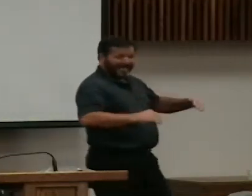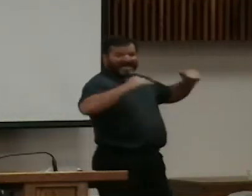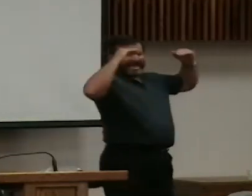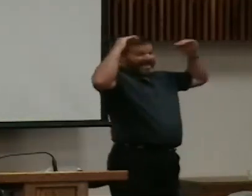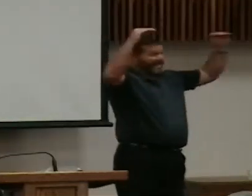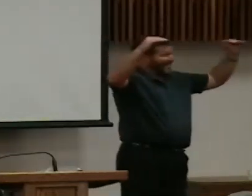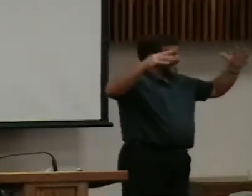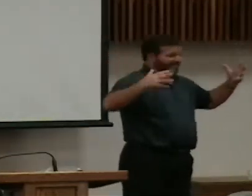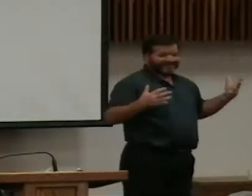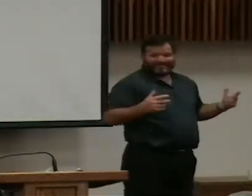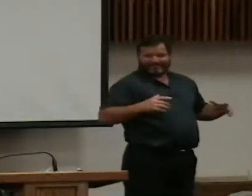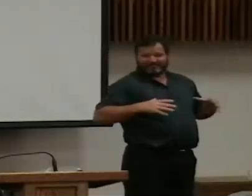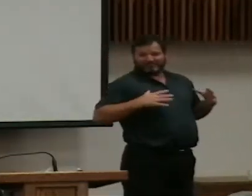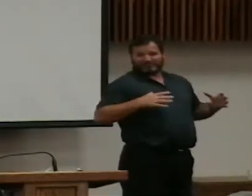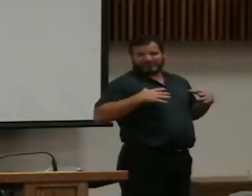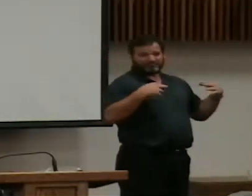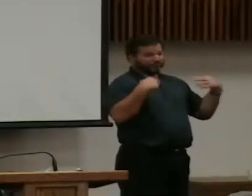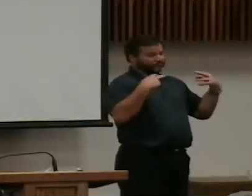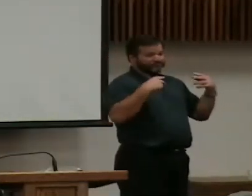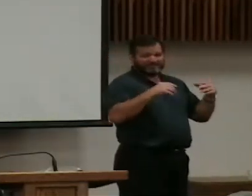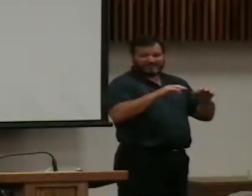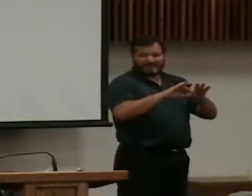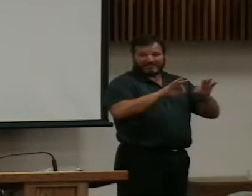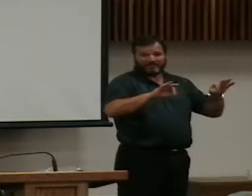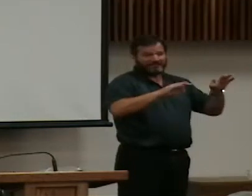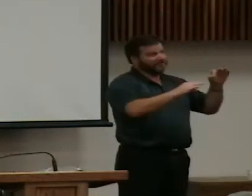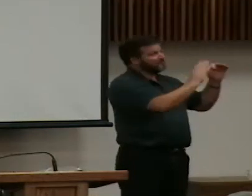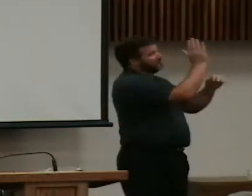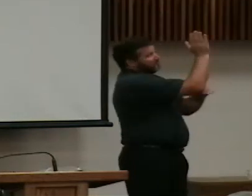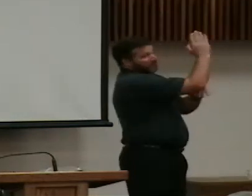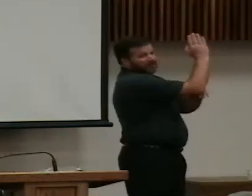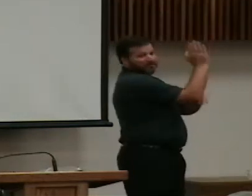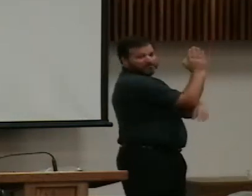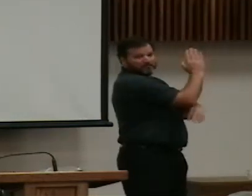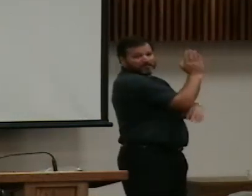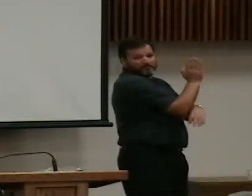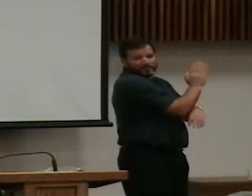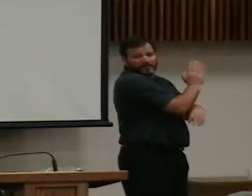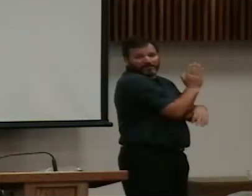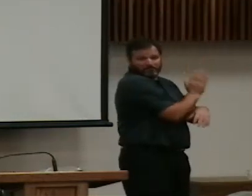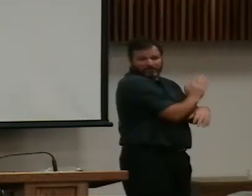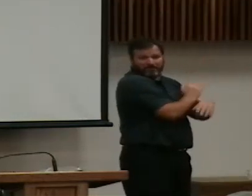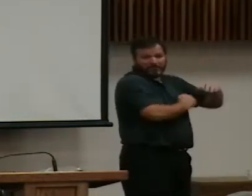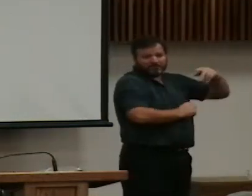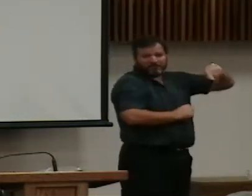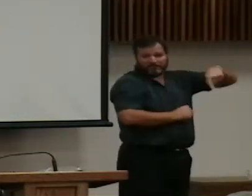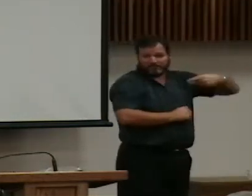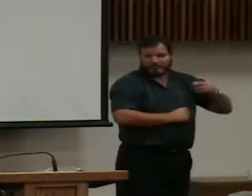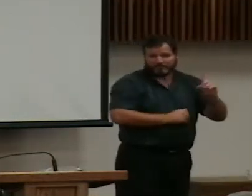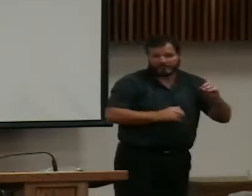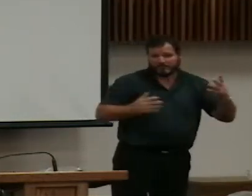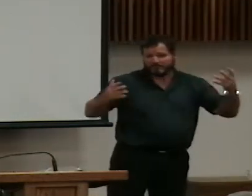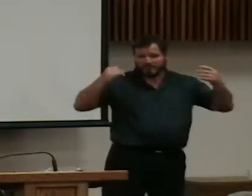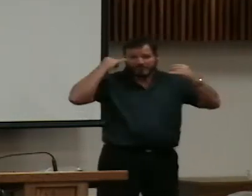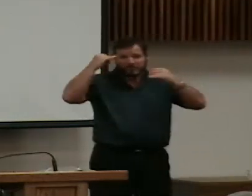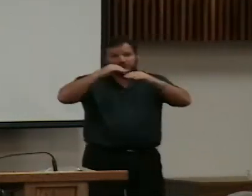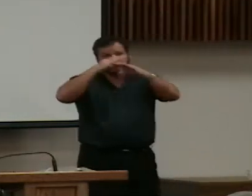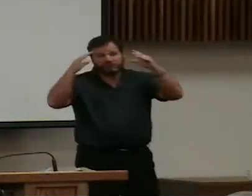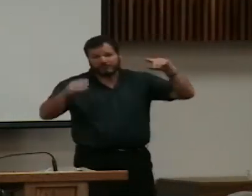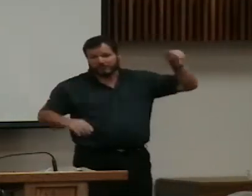Pharisee. He was a high Pharisee. Every popular, he had degrees on his wall. From PhD, you